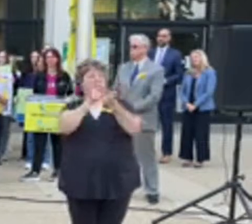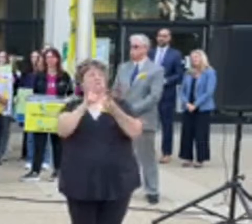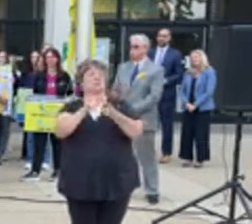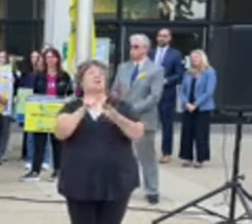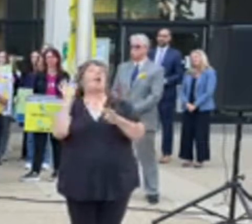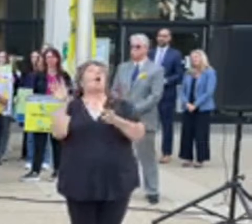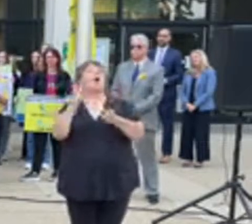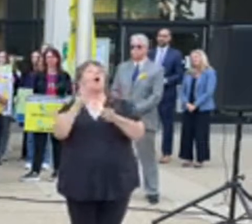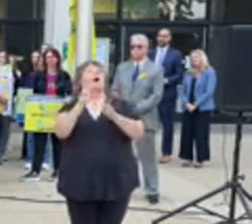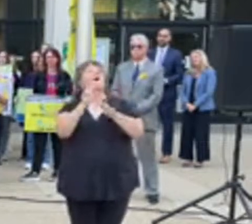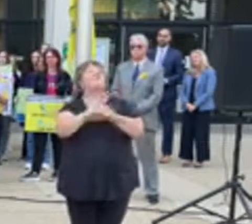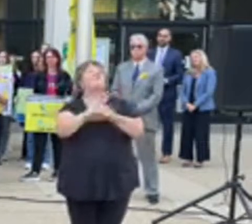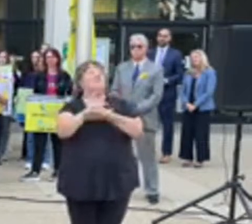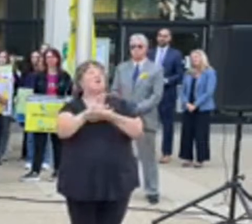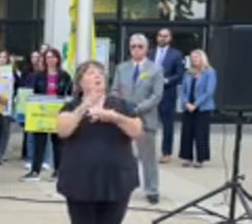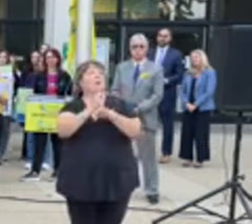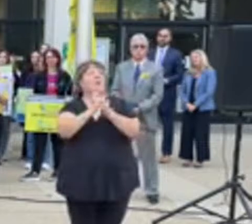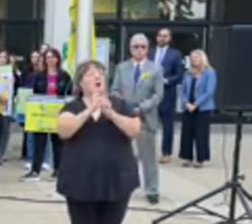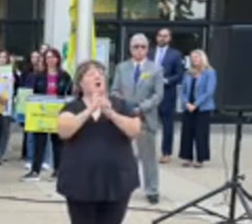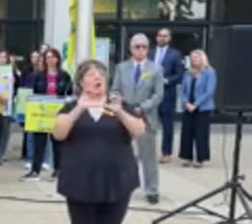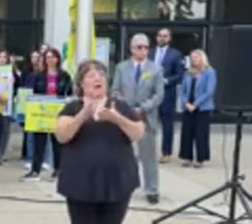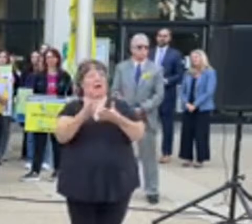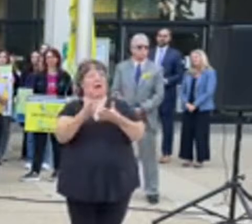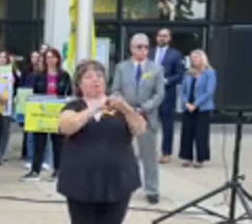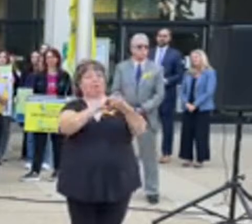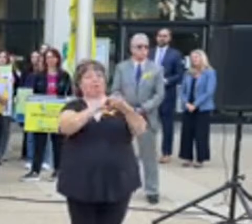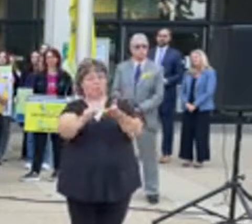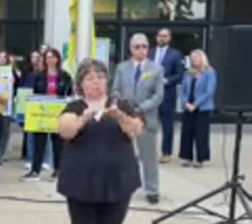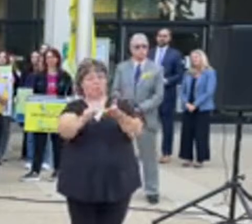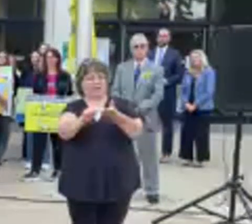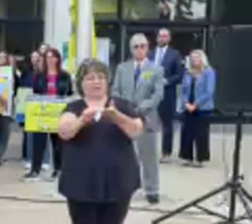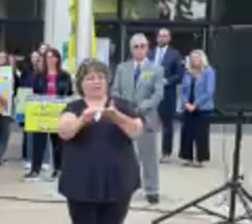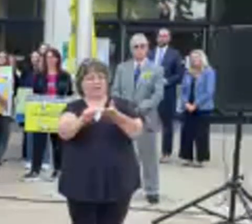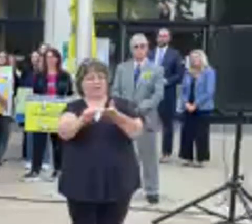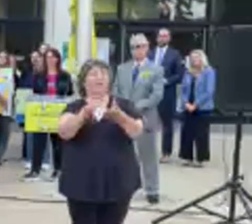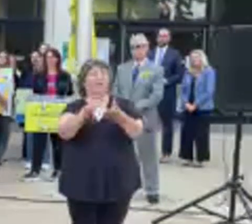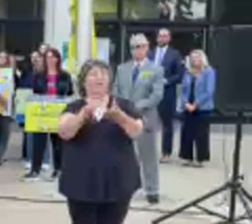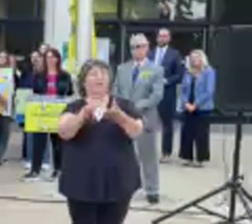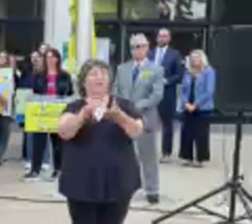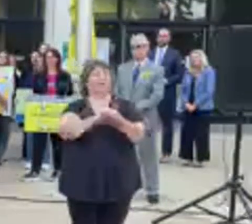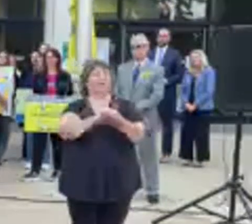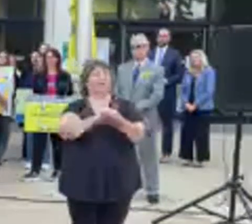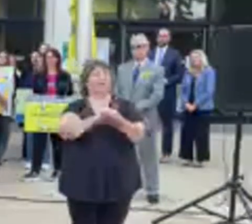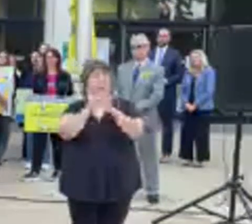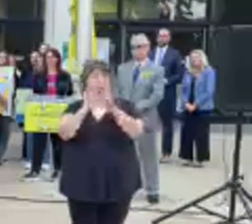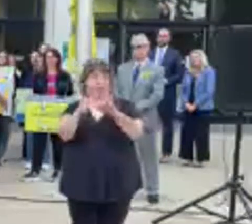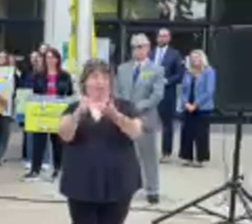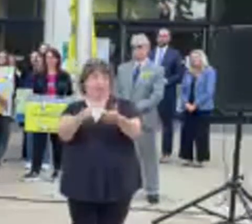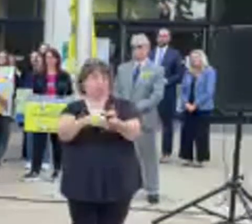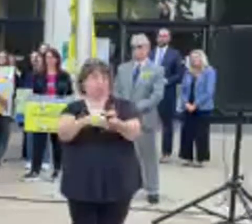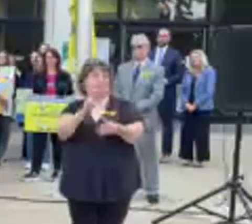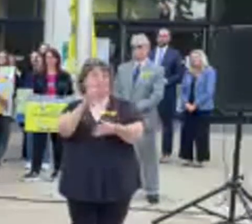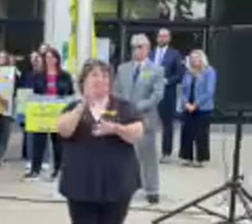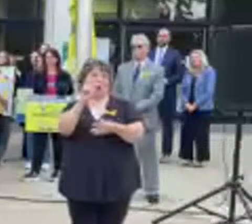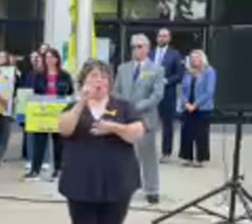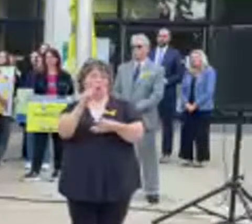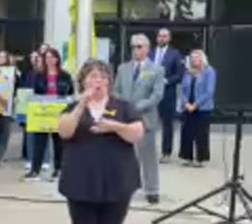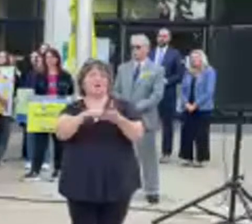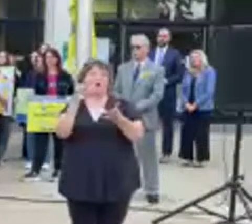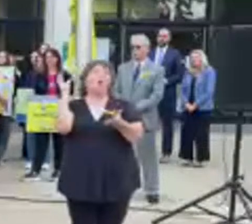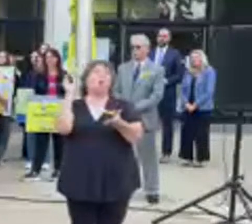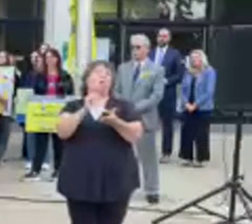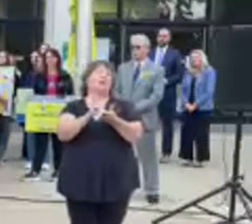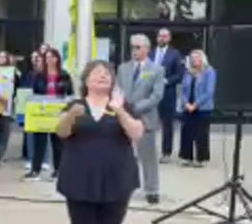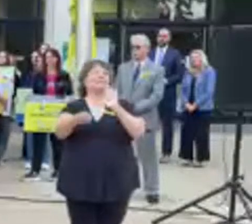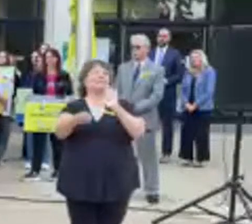video production and recording art staff collaborated to write and record an original song, a long music video that aims to reduce